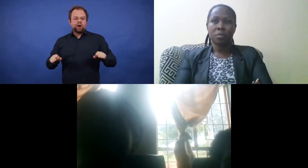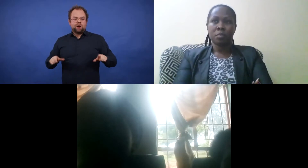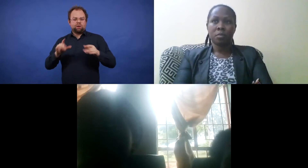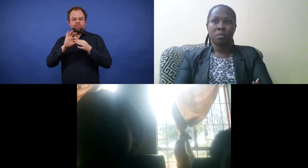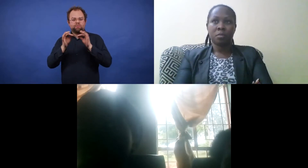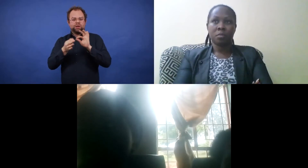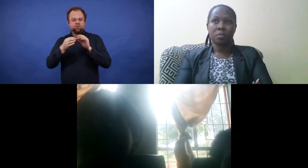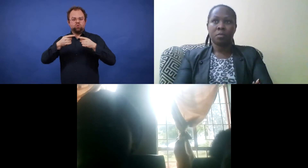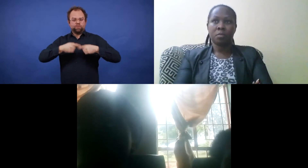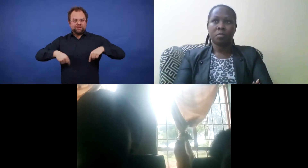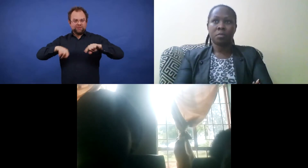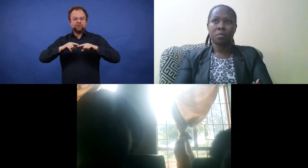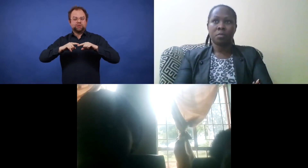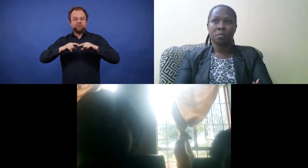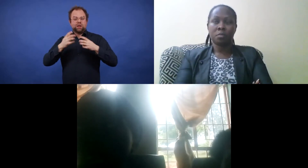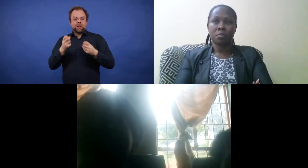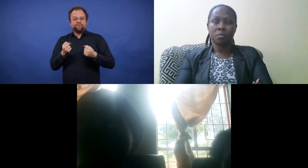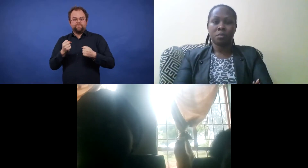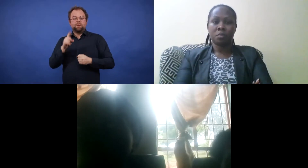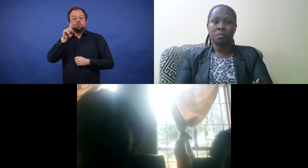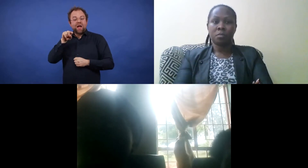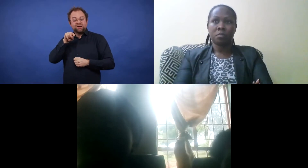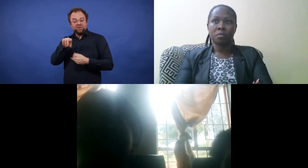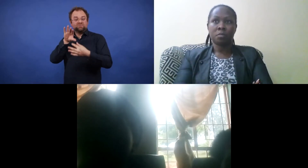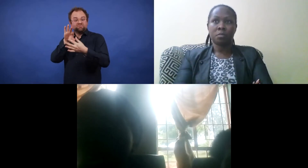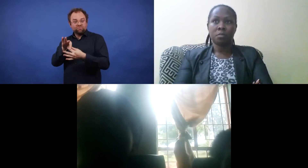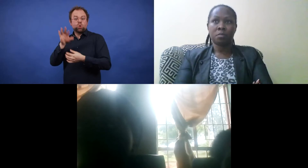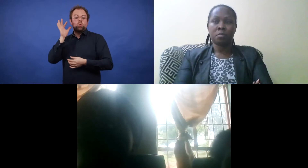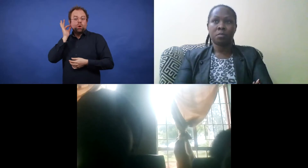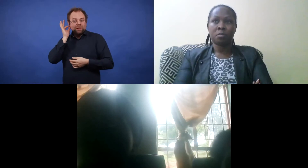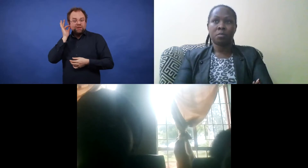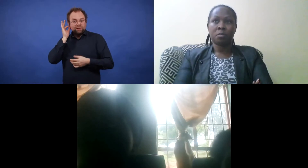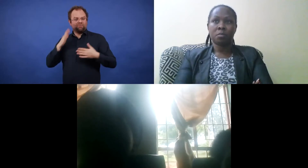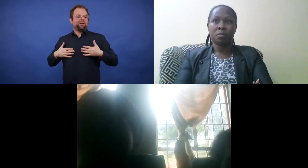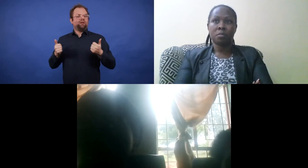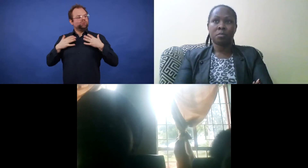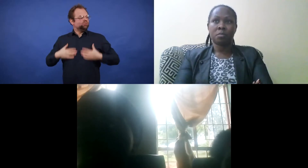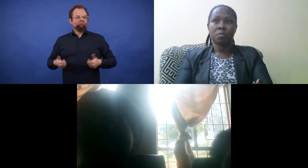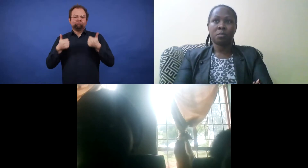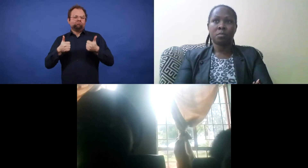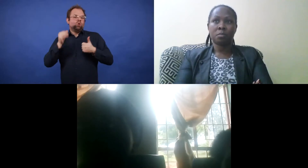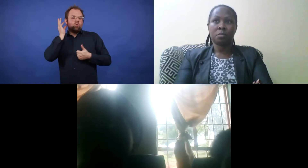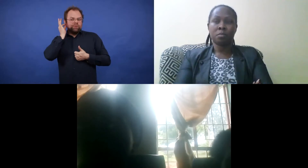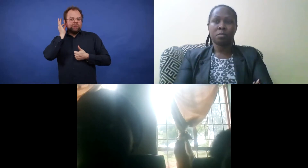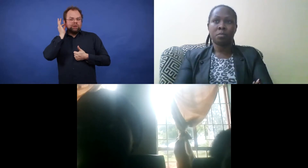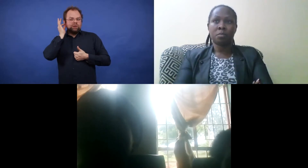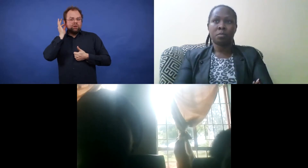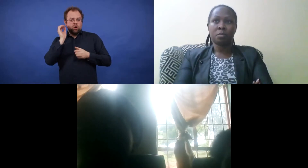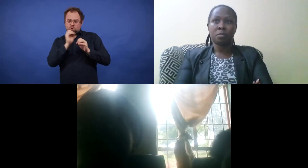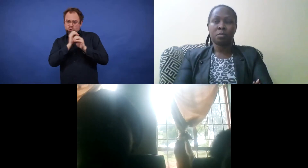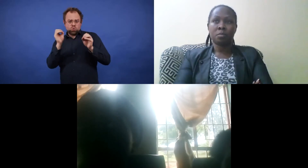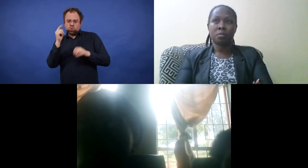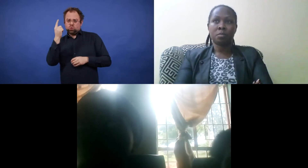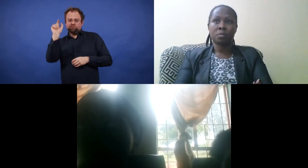with disabilities, which means if myself, I can be talking about the issues to do with